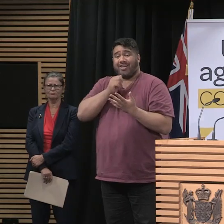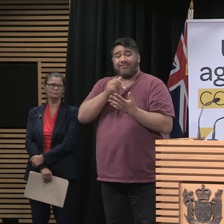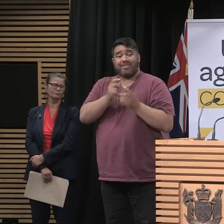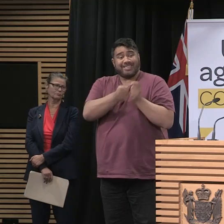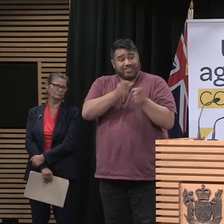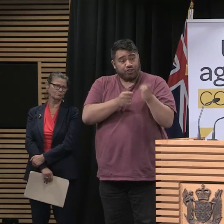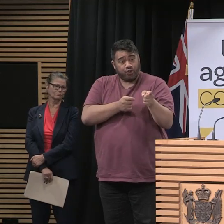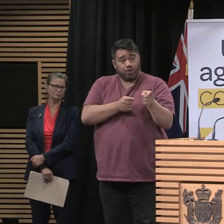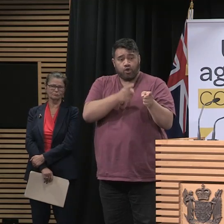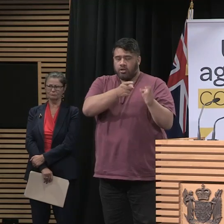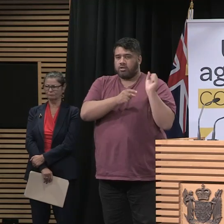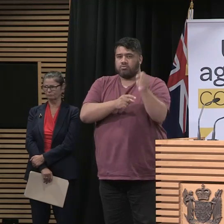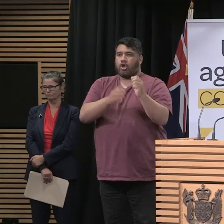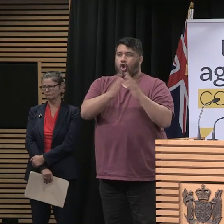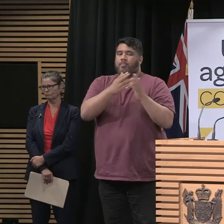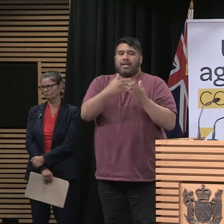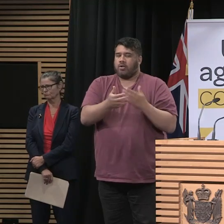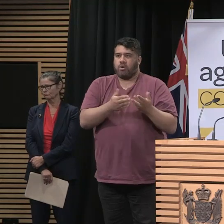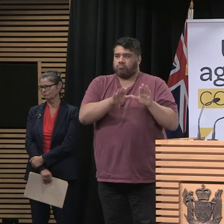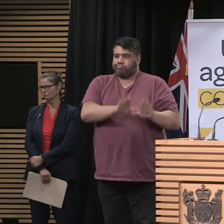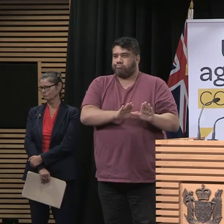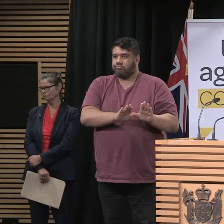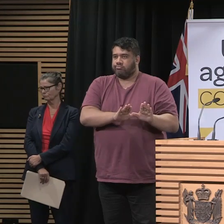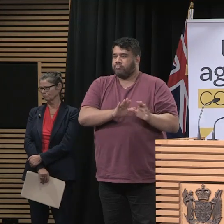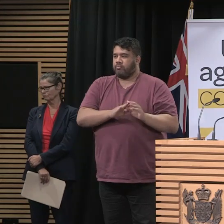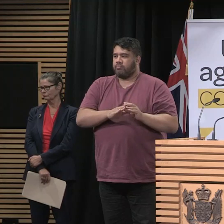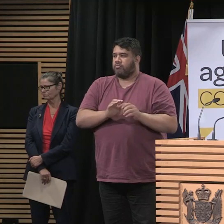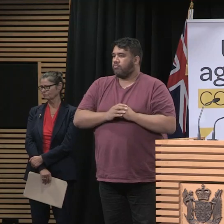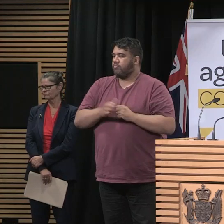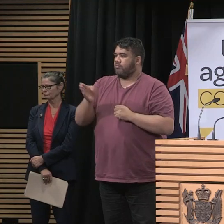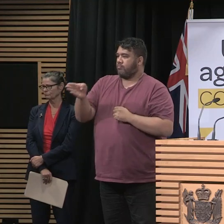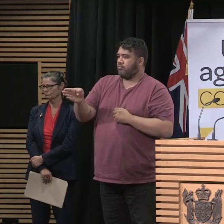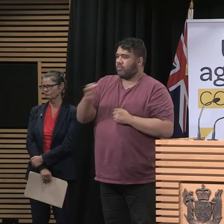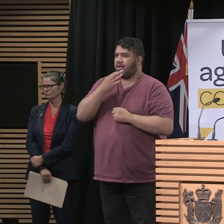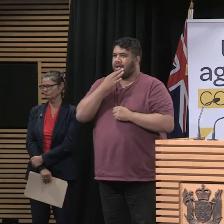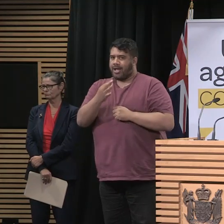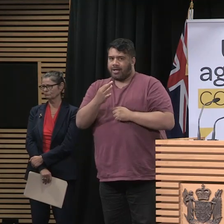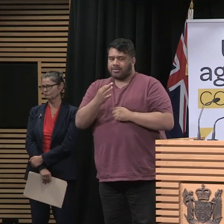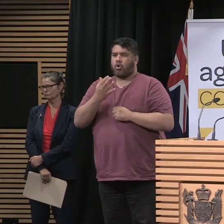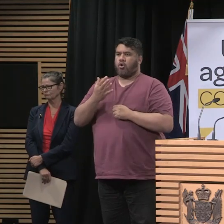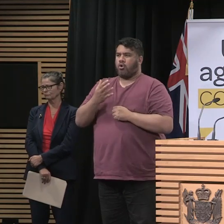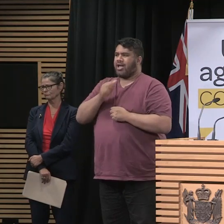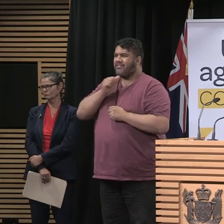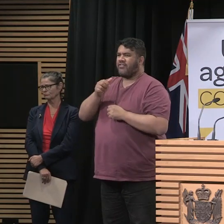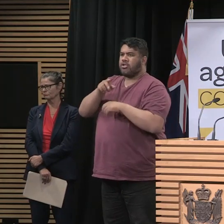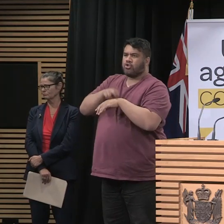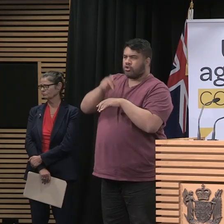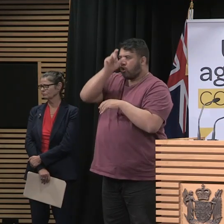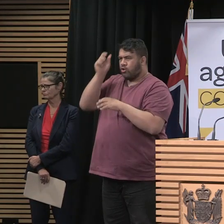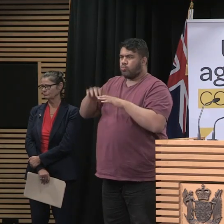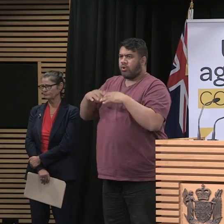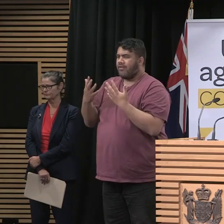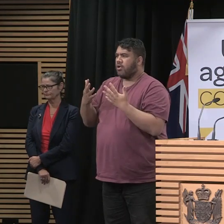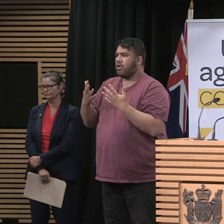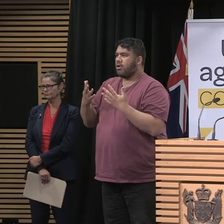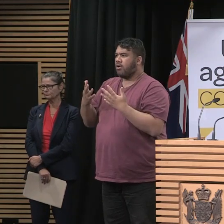until they get that test result. Can you give some clarification around health workers who are in families? If you have a health worker who's a parent,